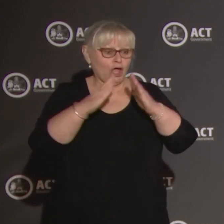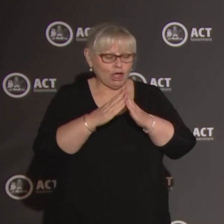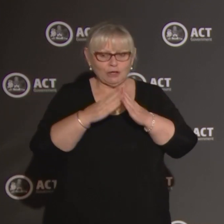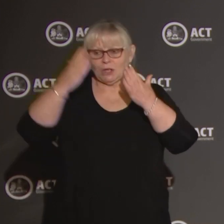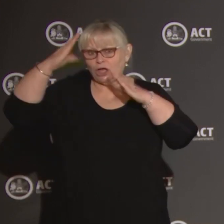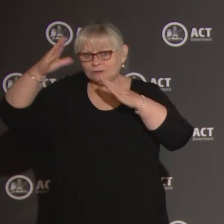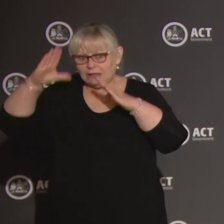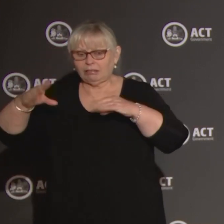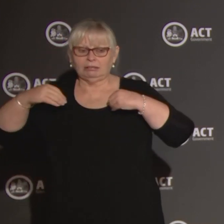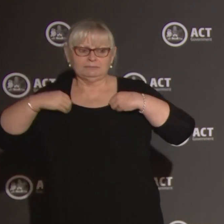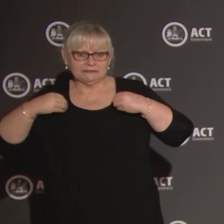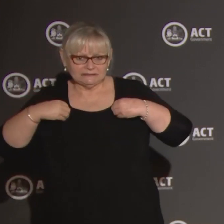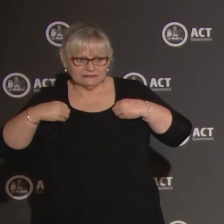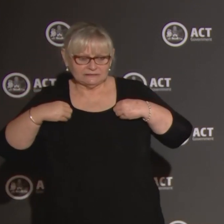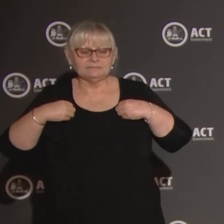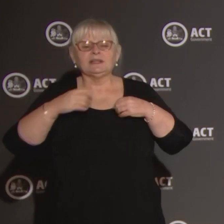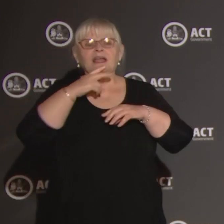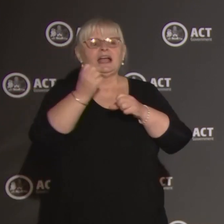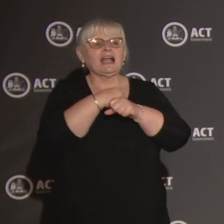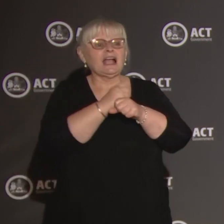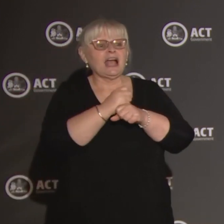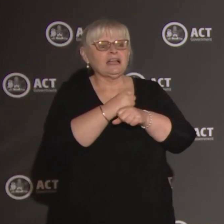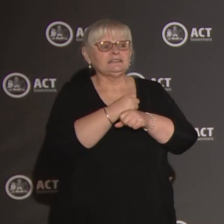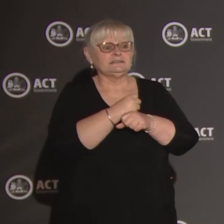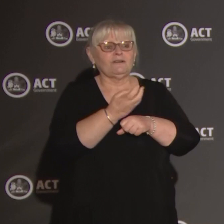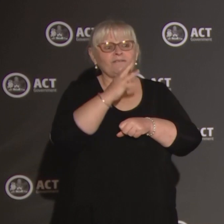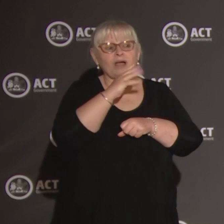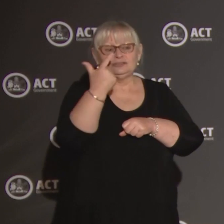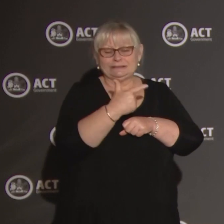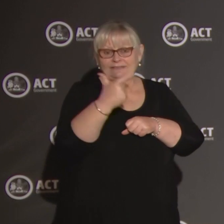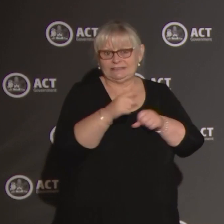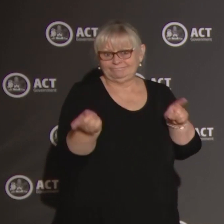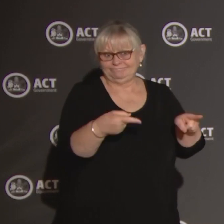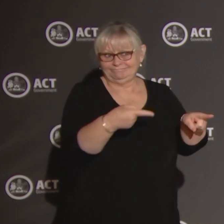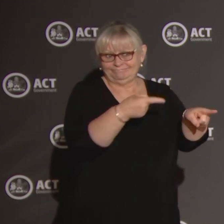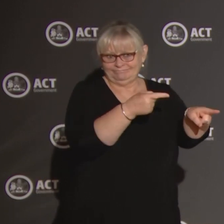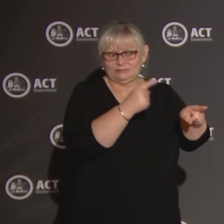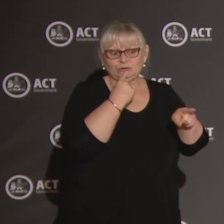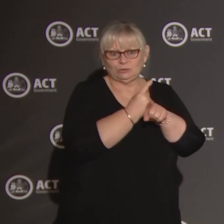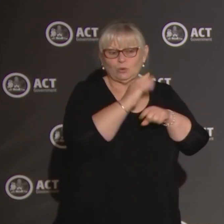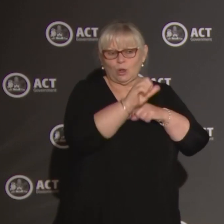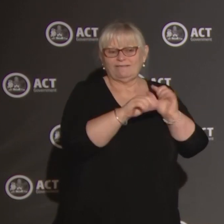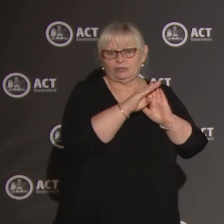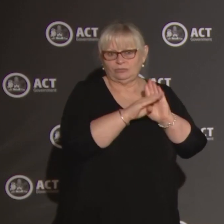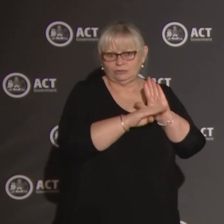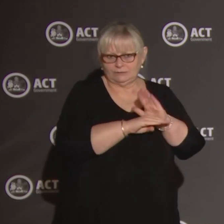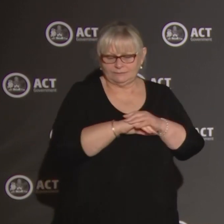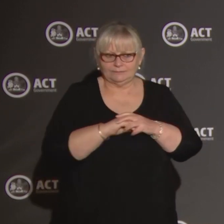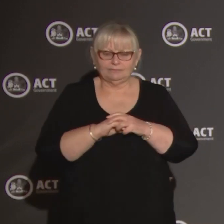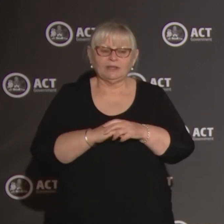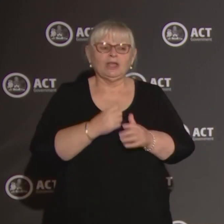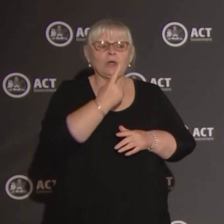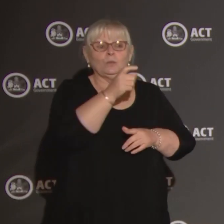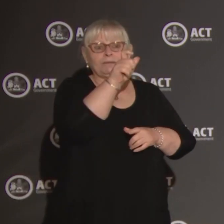and businesses and stopped 417 drivers to speak with them about the current health orders.